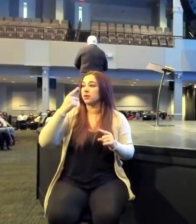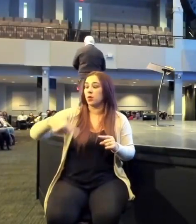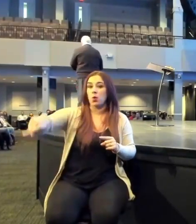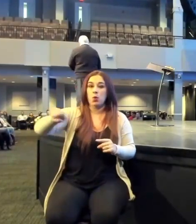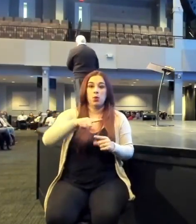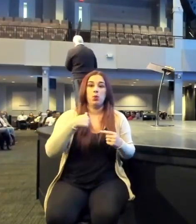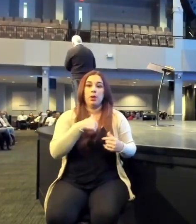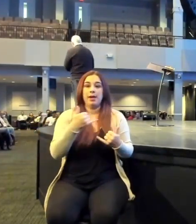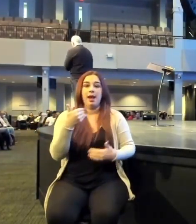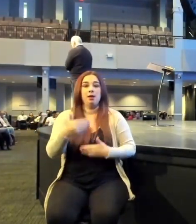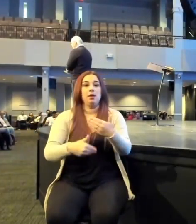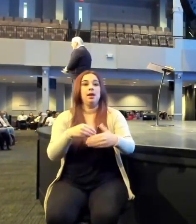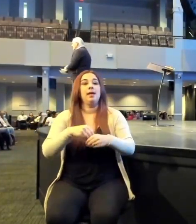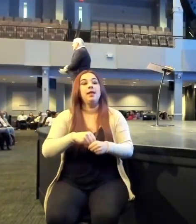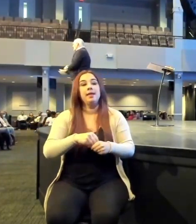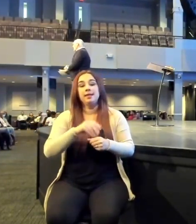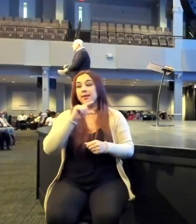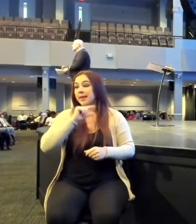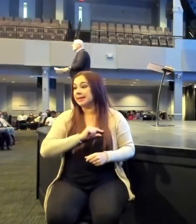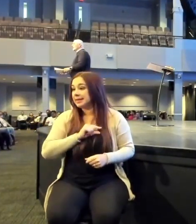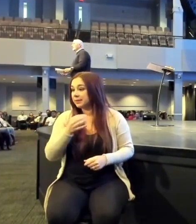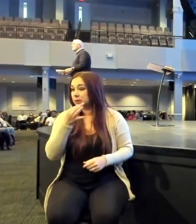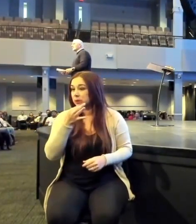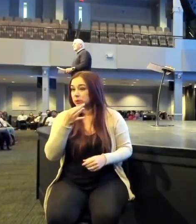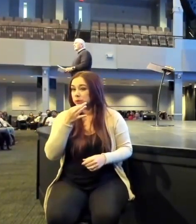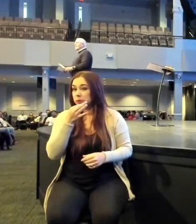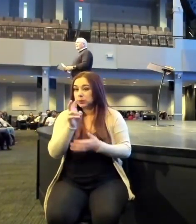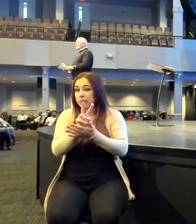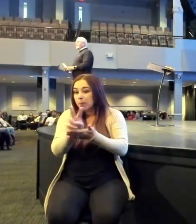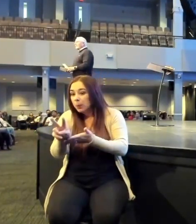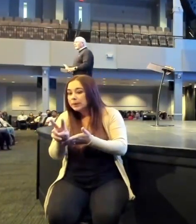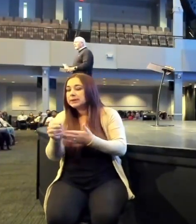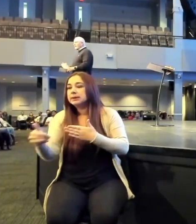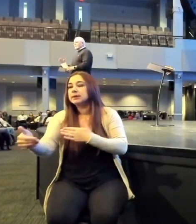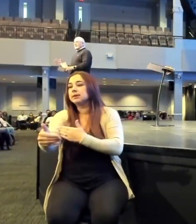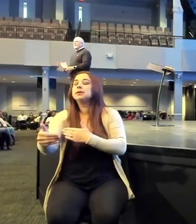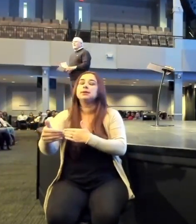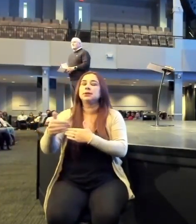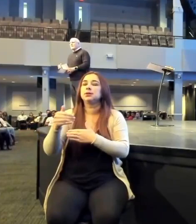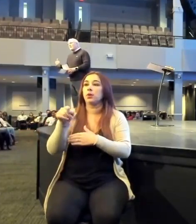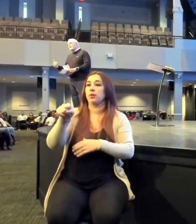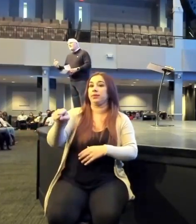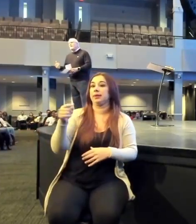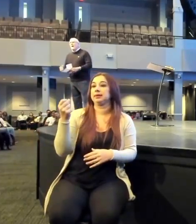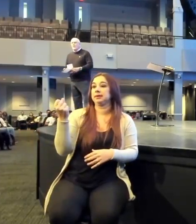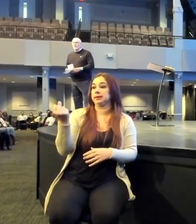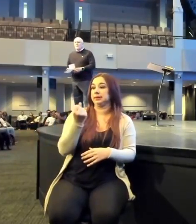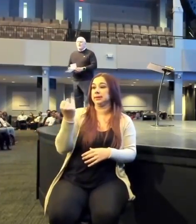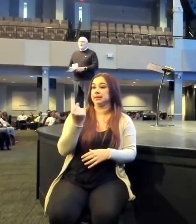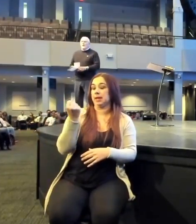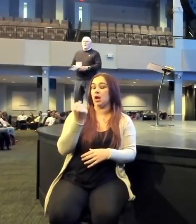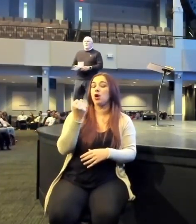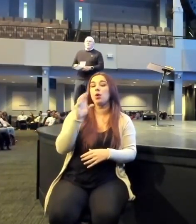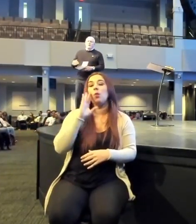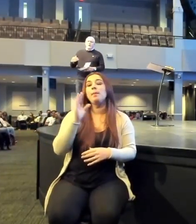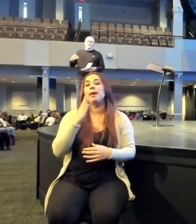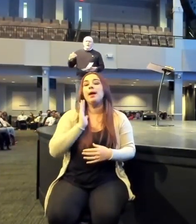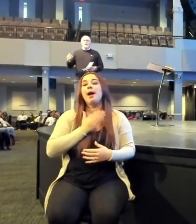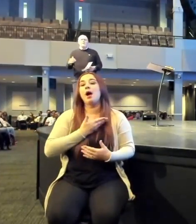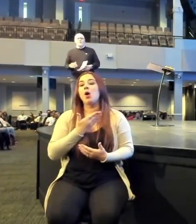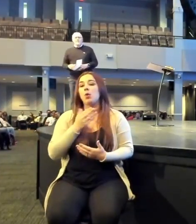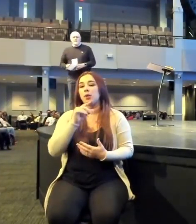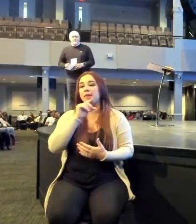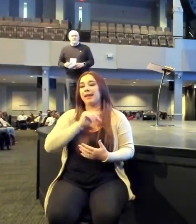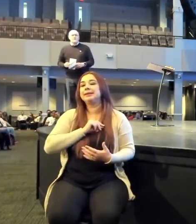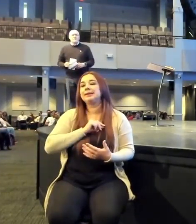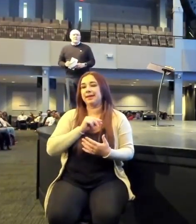moving into Thanksgiving week, just a couple of weeks away. And this coming Saturday is our Thanksgiving outreach. We had